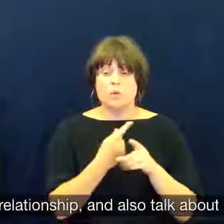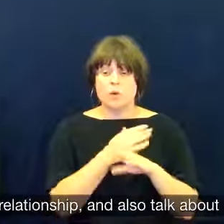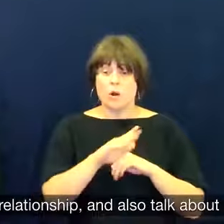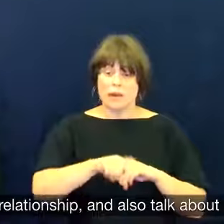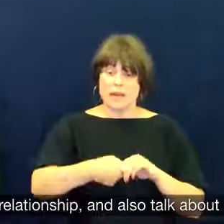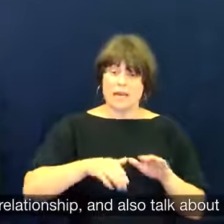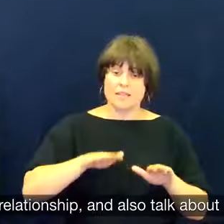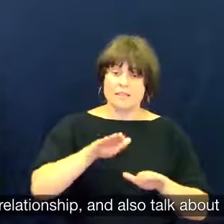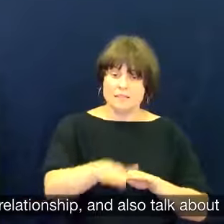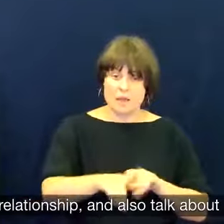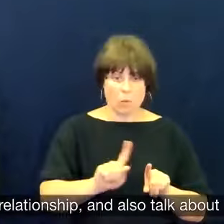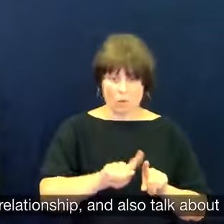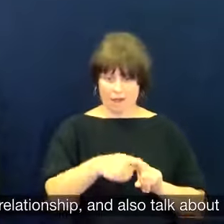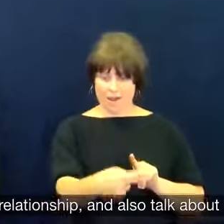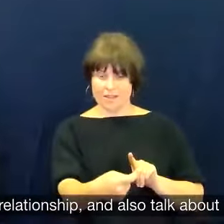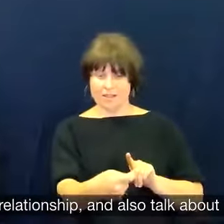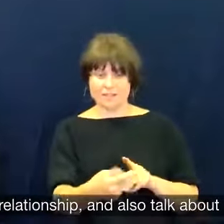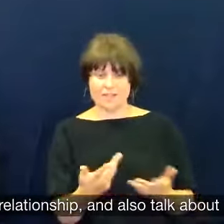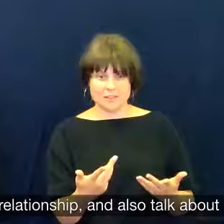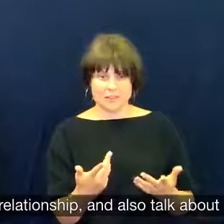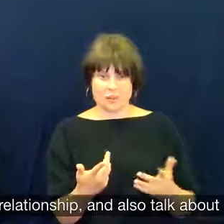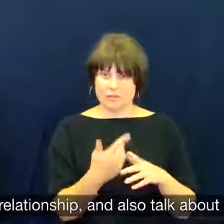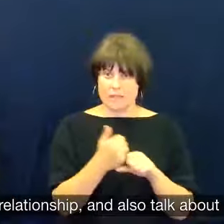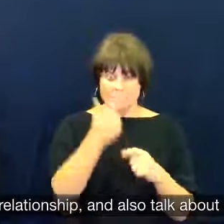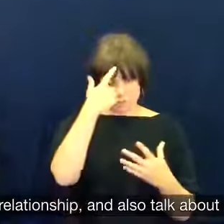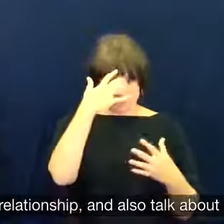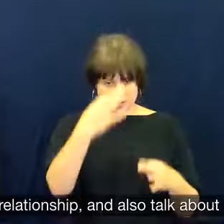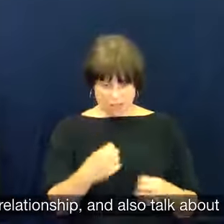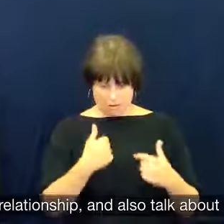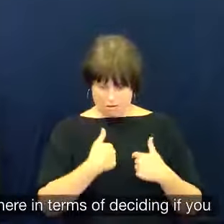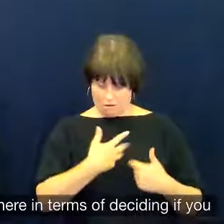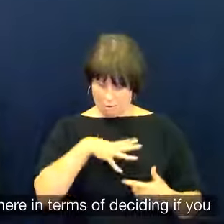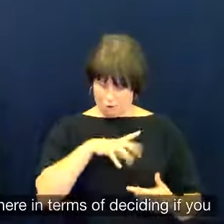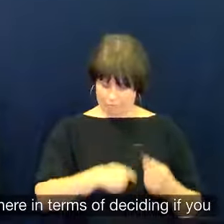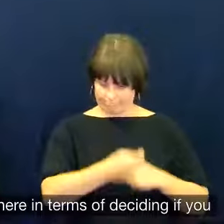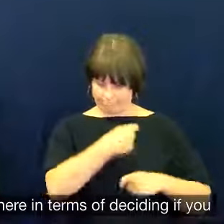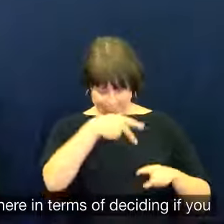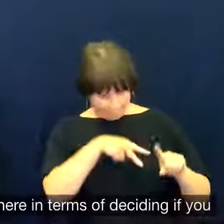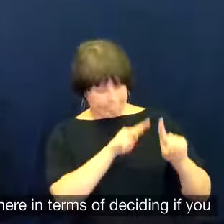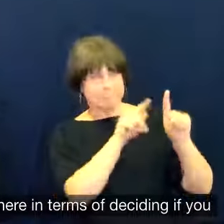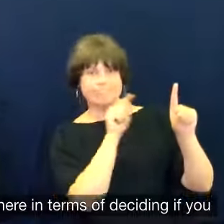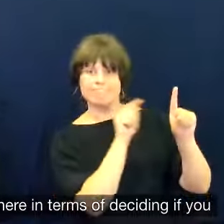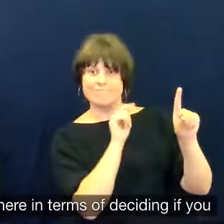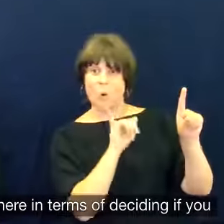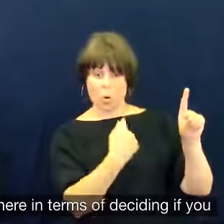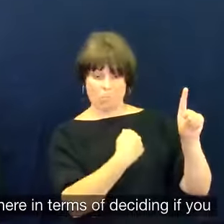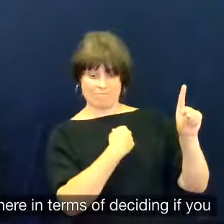from here, in terms of deciding if you want to be a mentee or a mentor in the